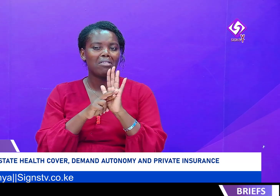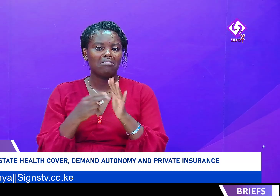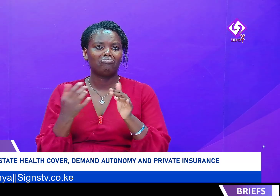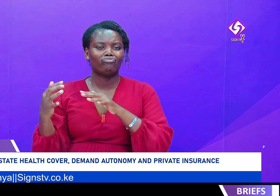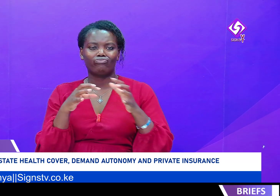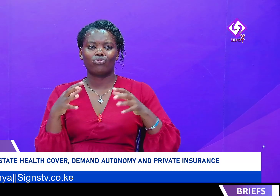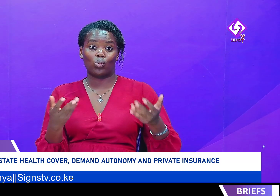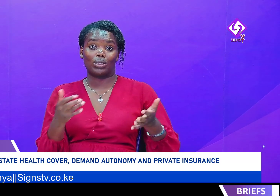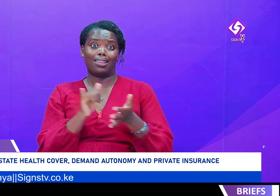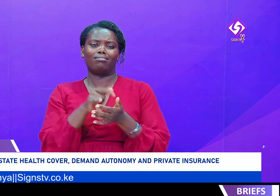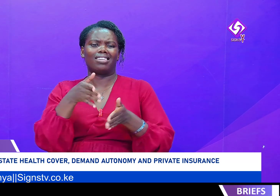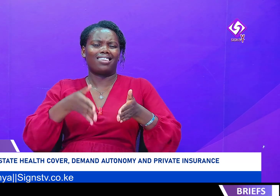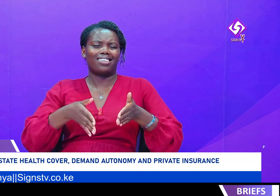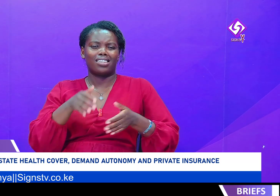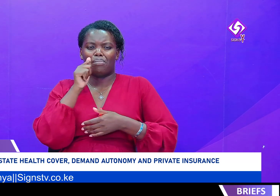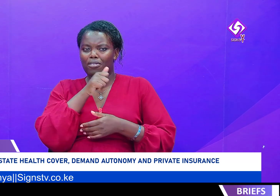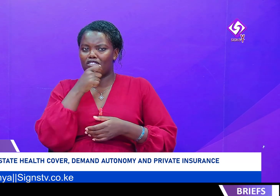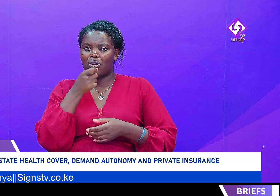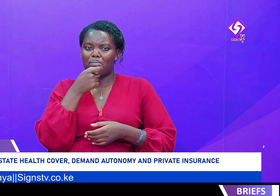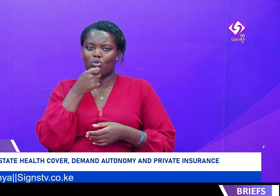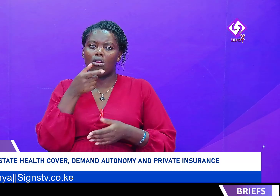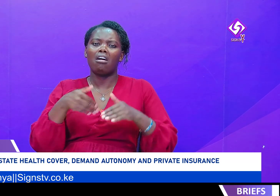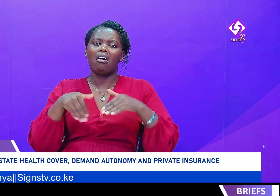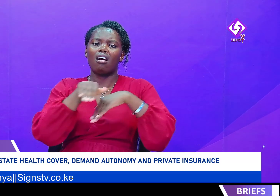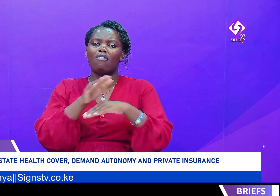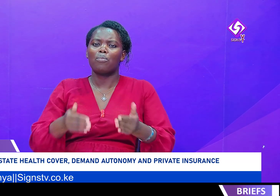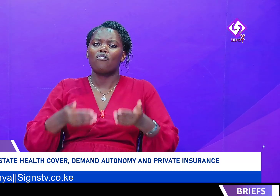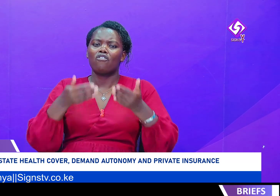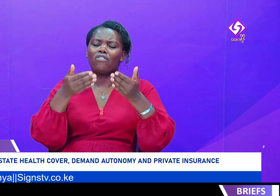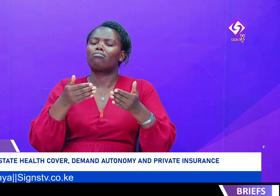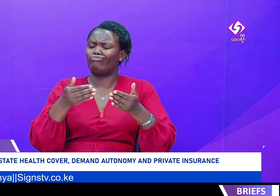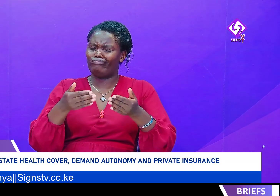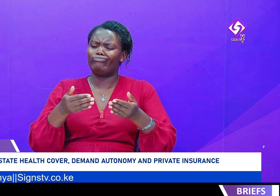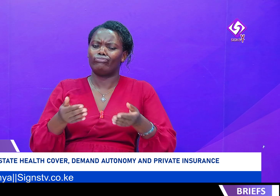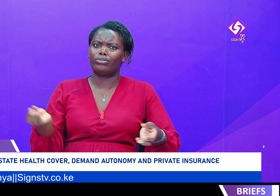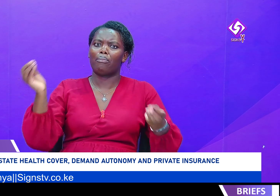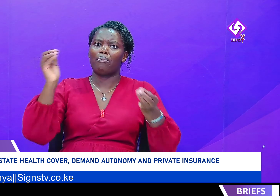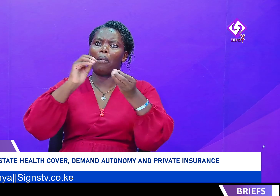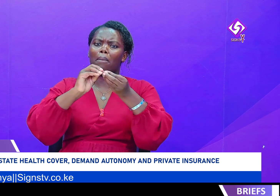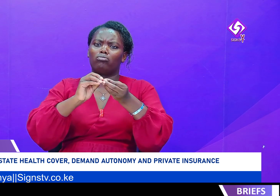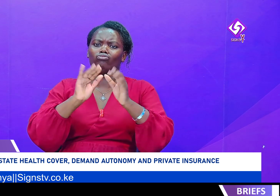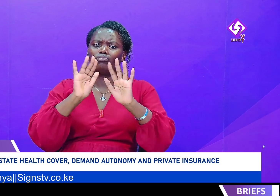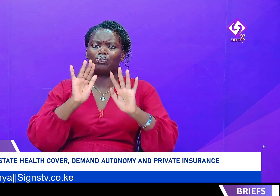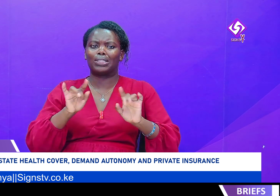scheme, with union representative arguing that the current private medical cover provides more comprehensive and